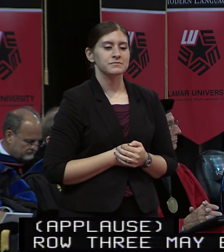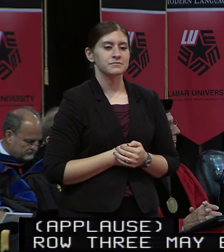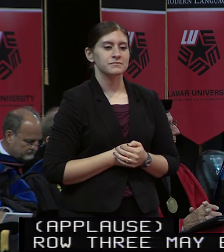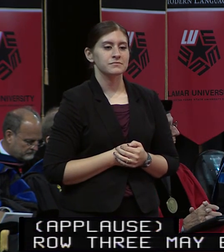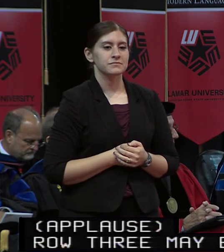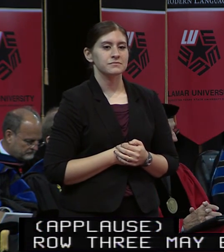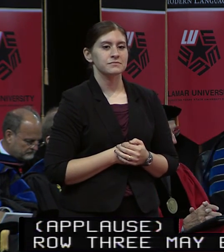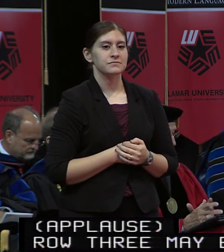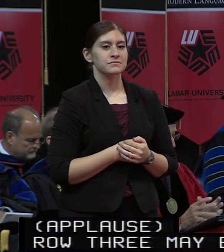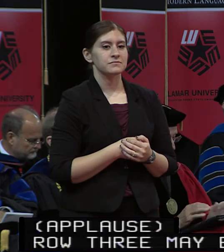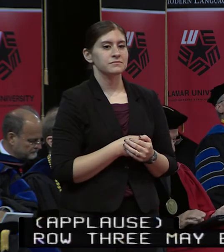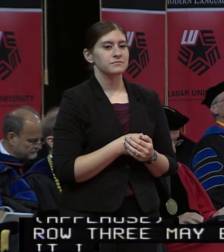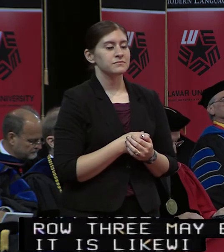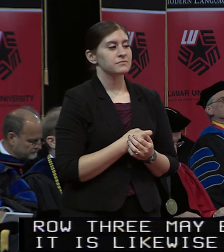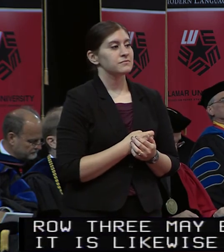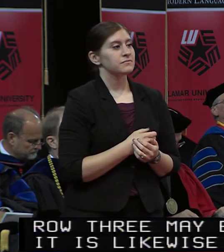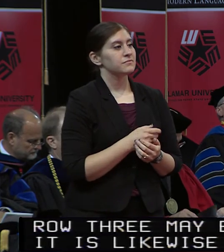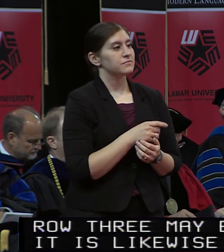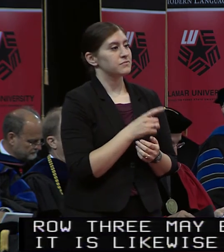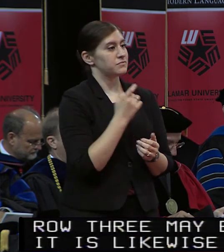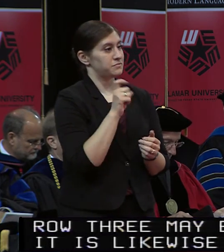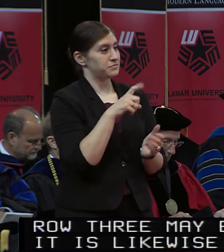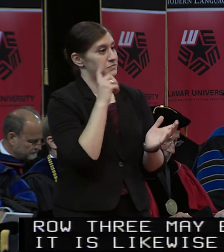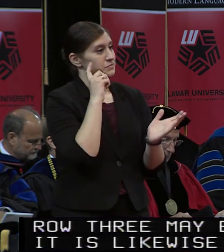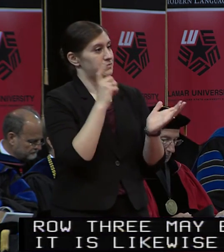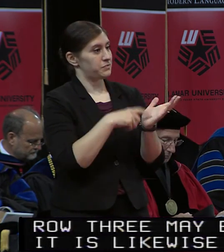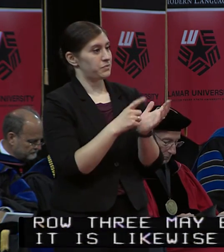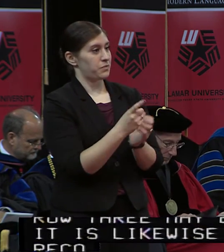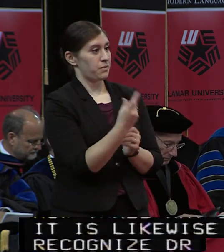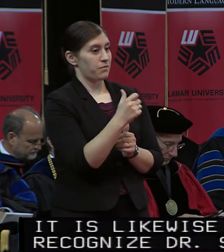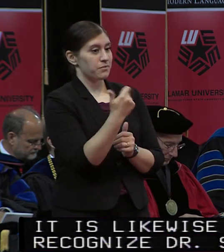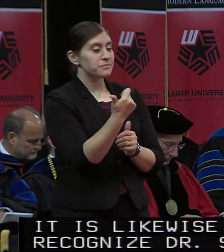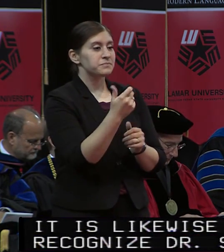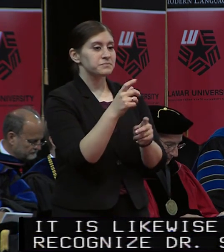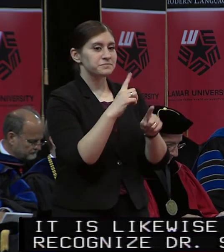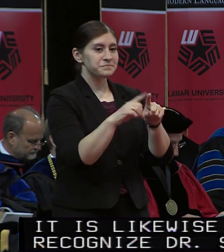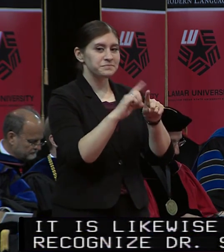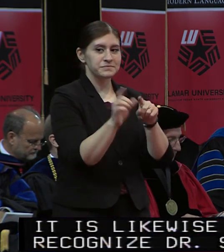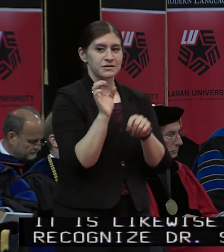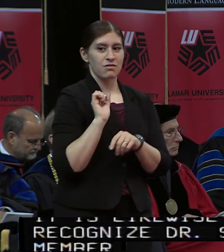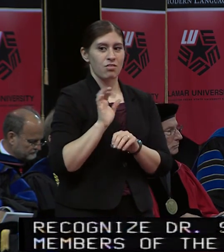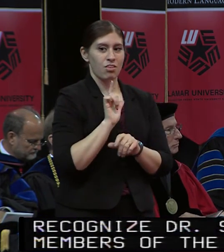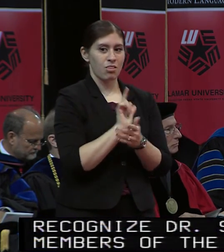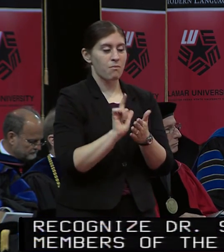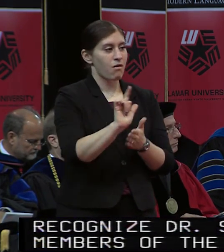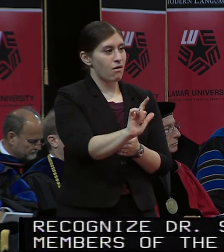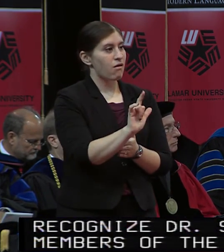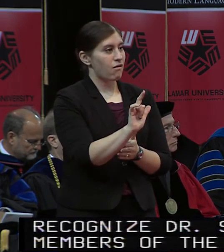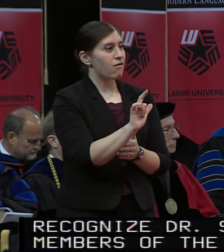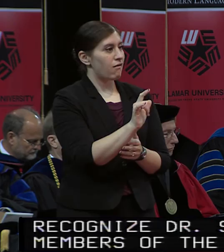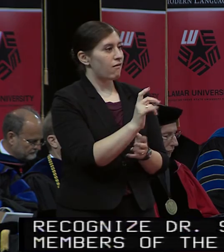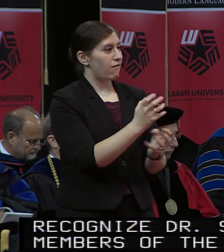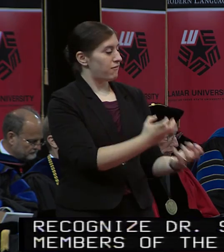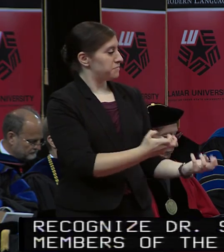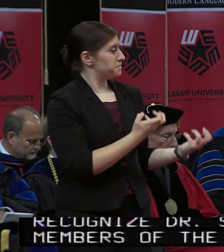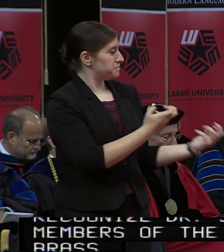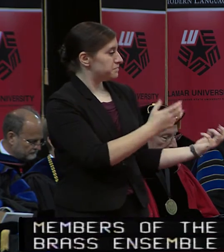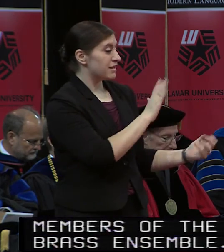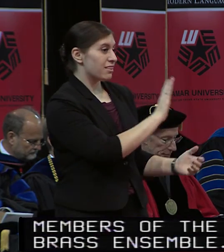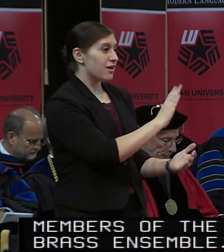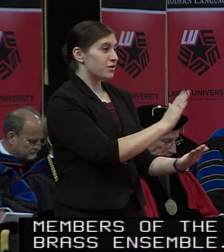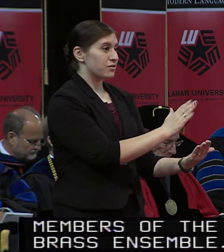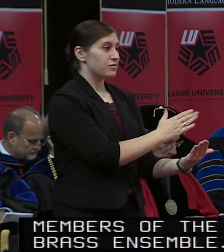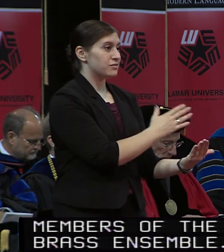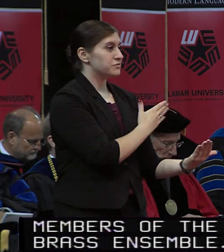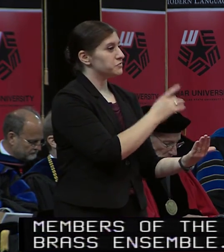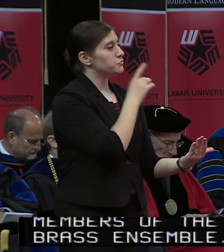It is likewise my pleasure to recognize Dr. Scott Deppe and members of the Lamar University Brass Ensemble. Their performance adds